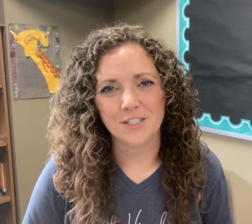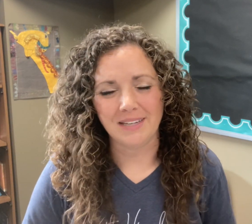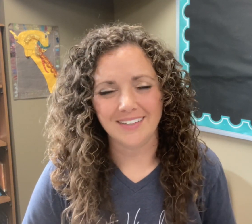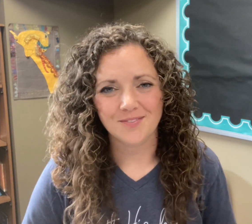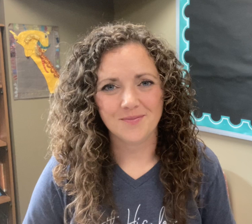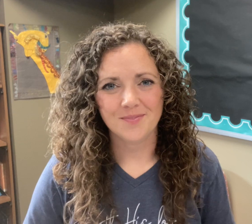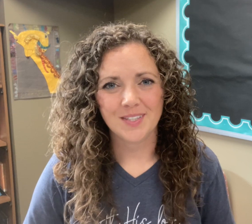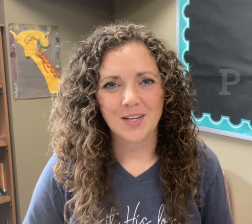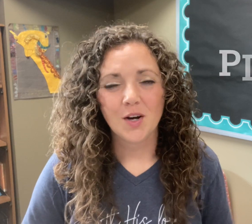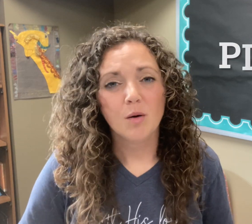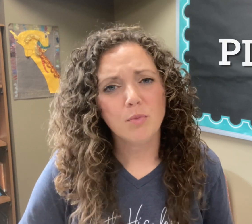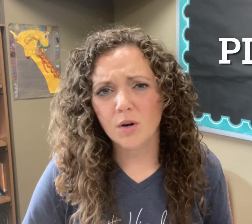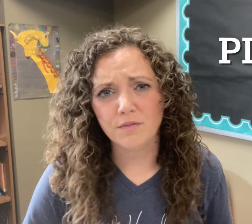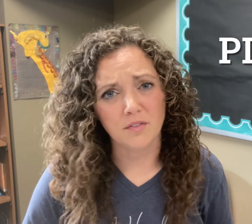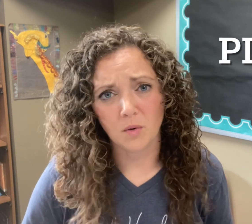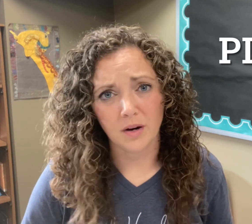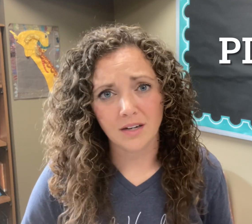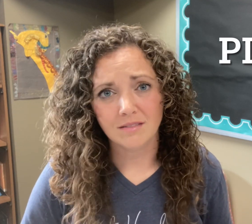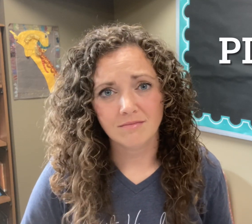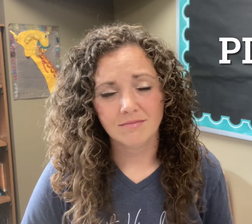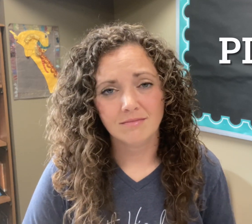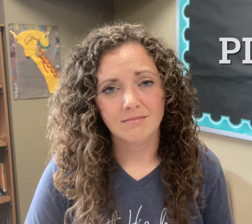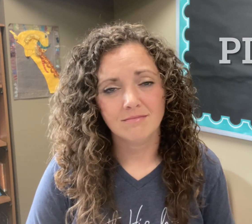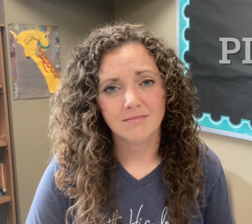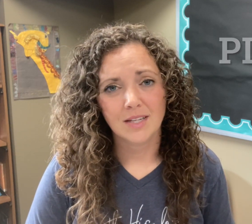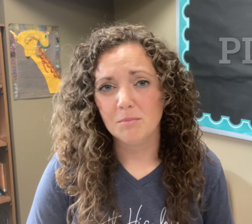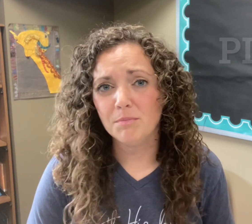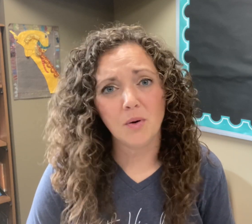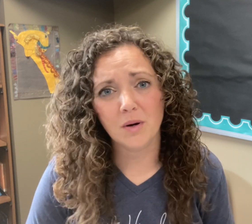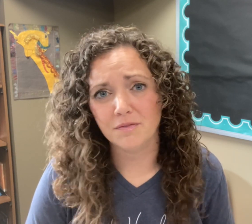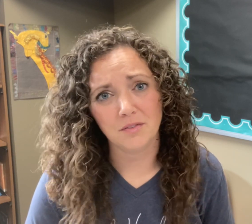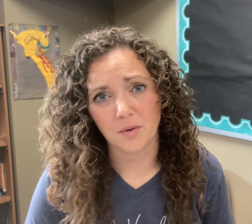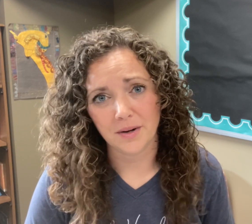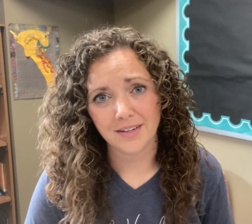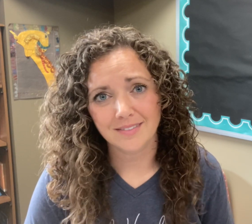me. Por favor. Por favor.